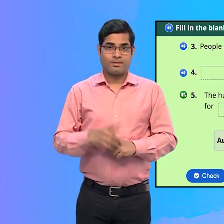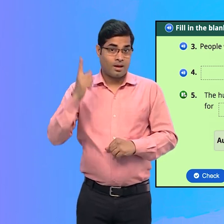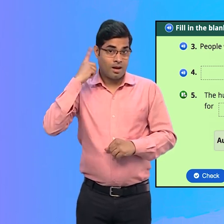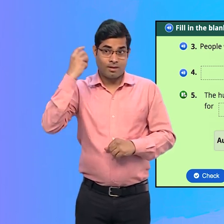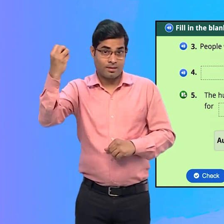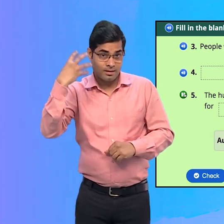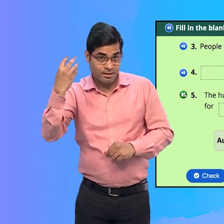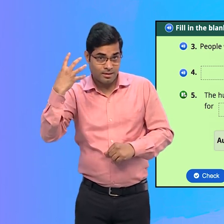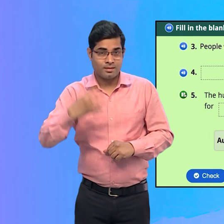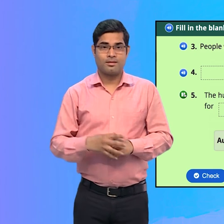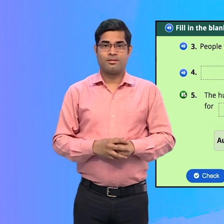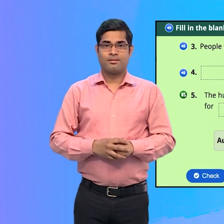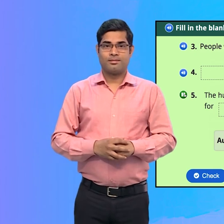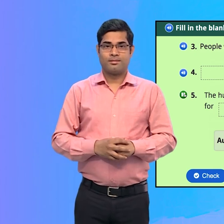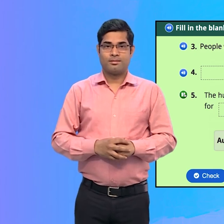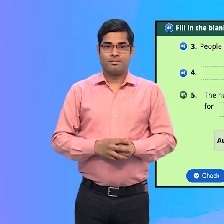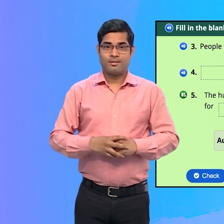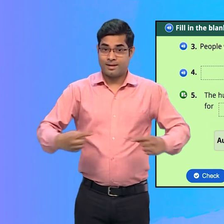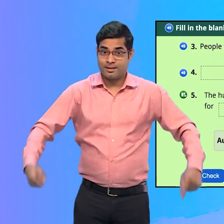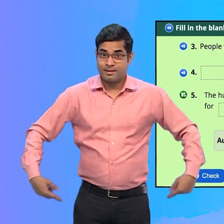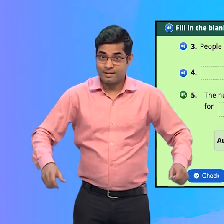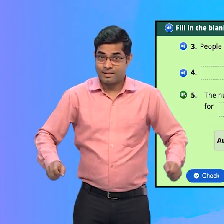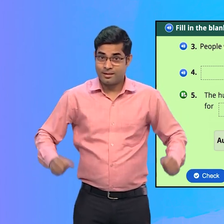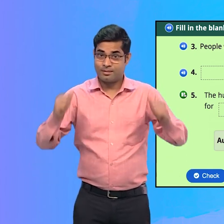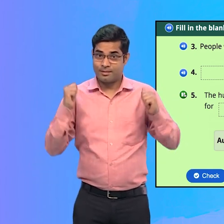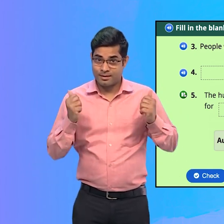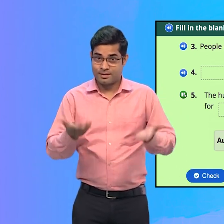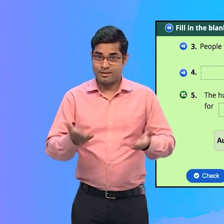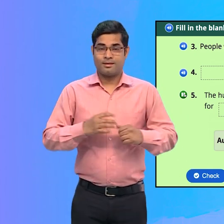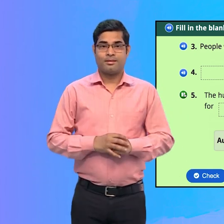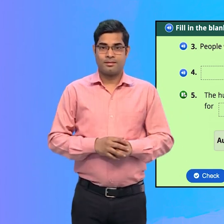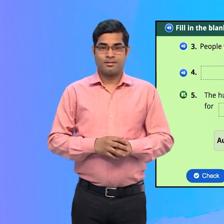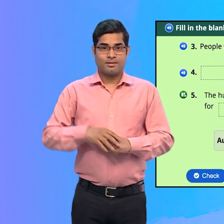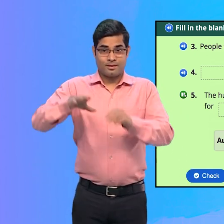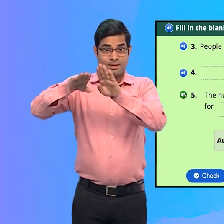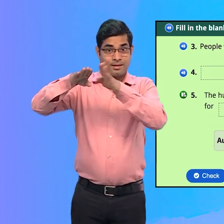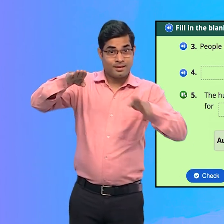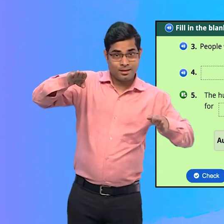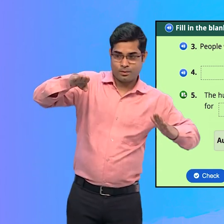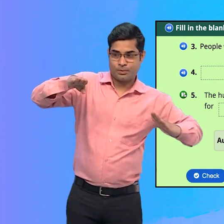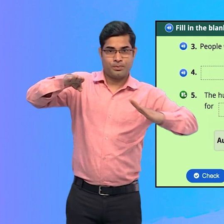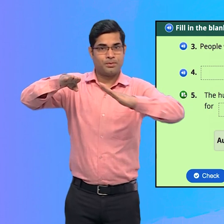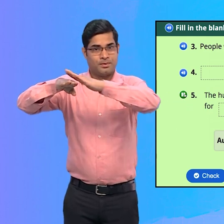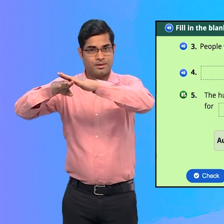Audio instructions. Wheelchairs. Foldable ramps.